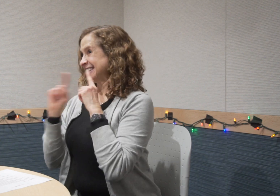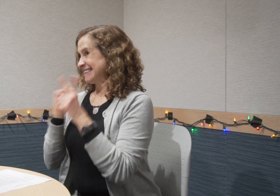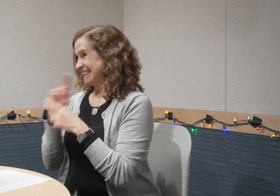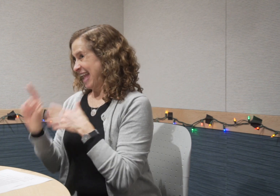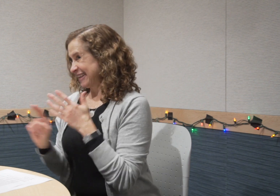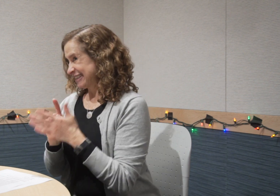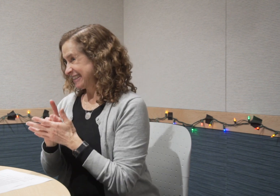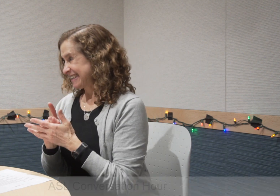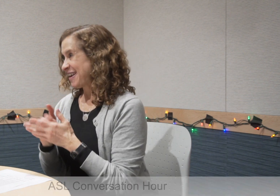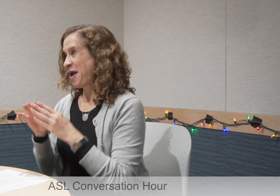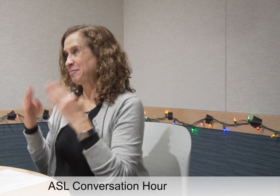Cornell, we have